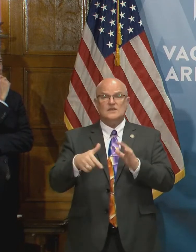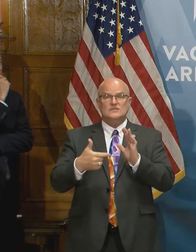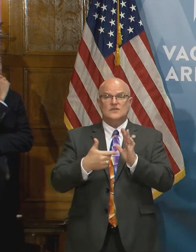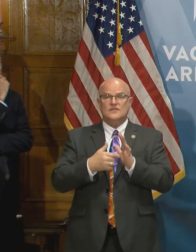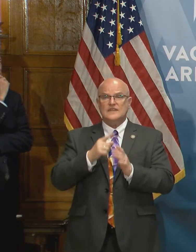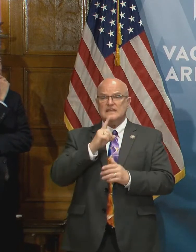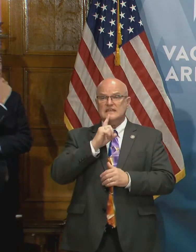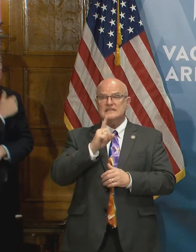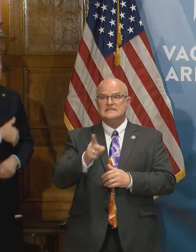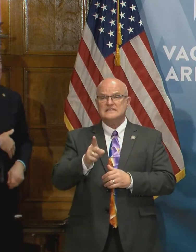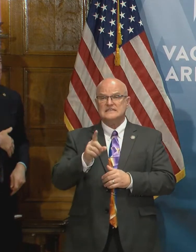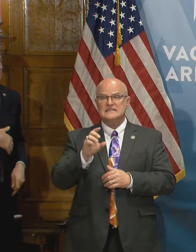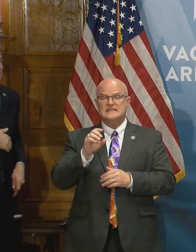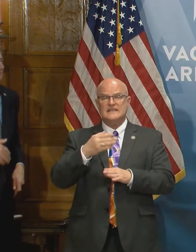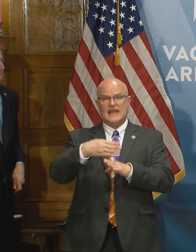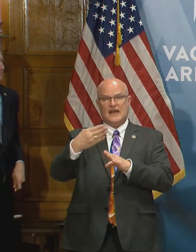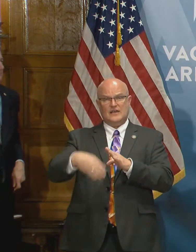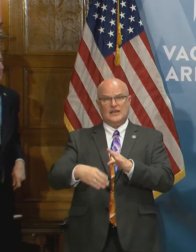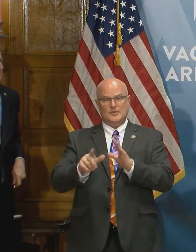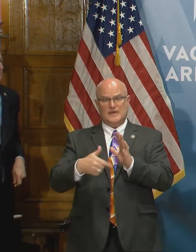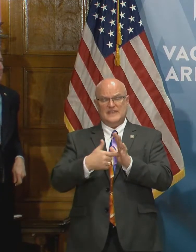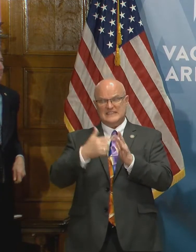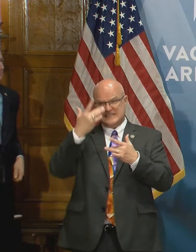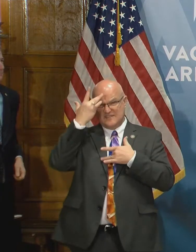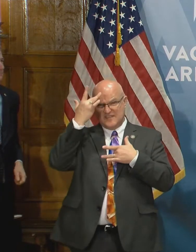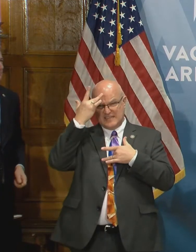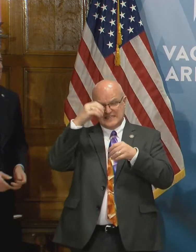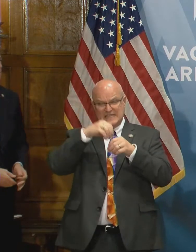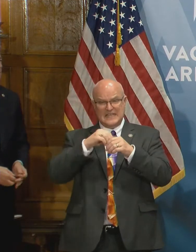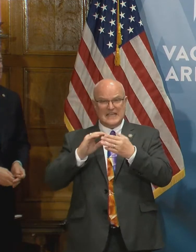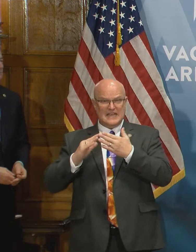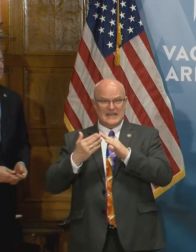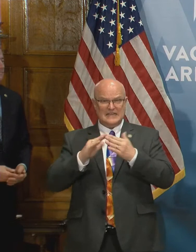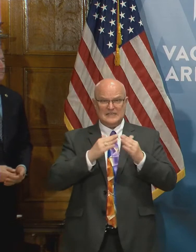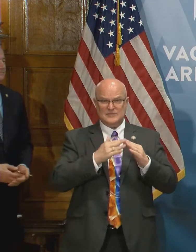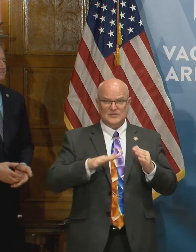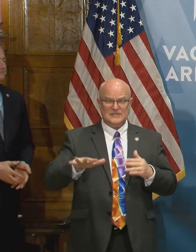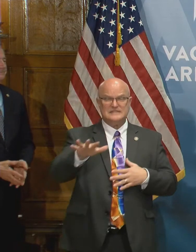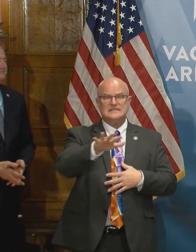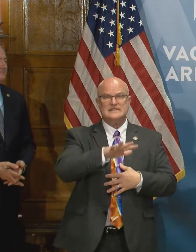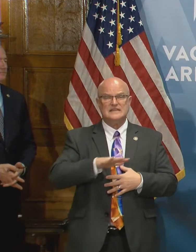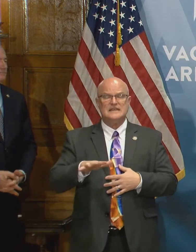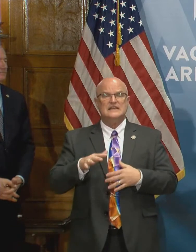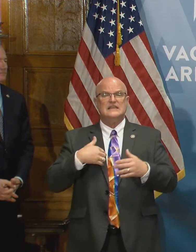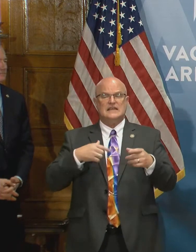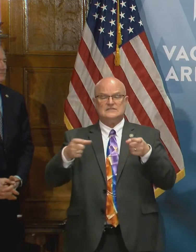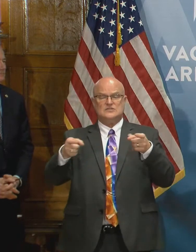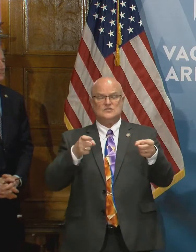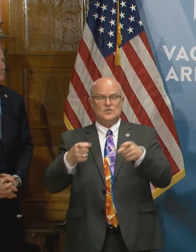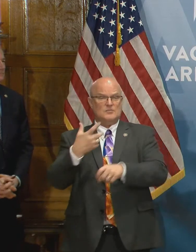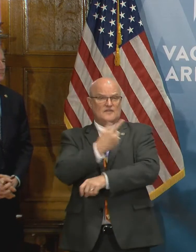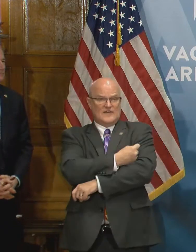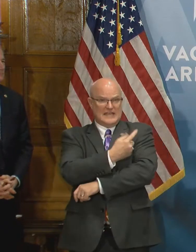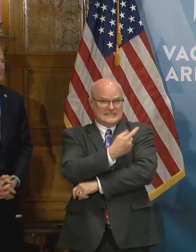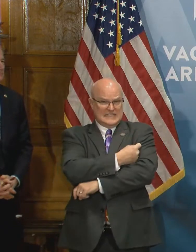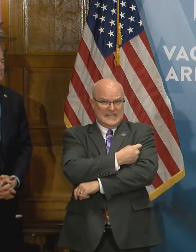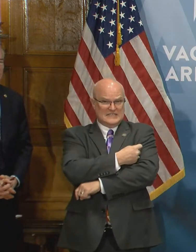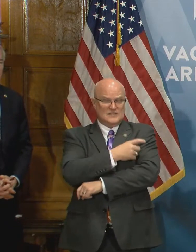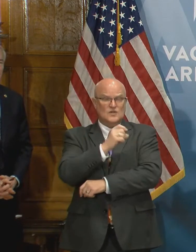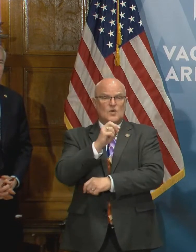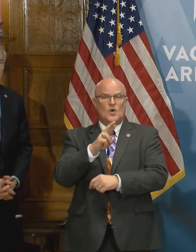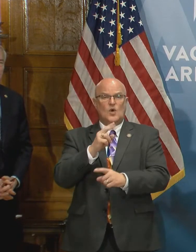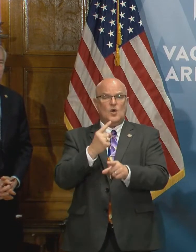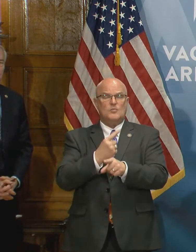the outcome of this infection in our community, the inability to bring it under control by vaccination or